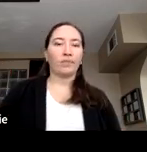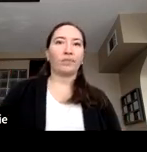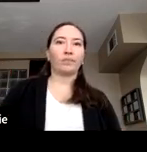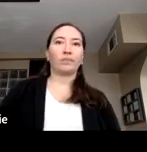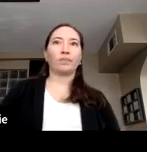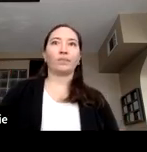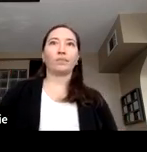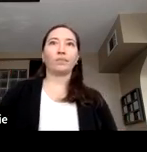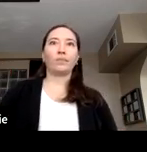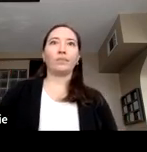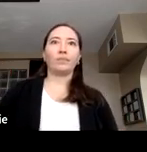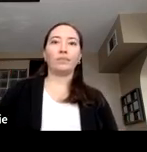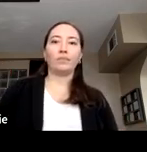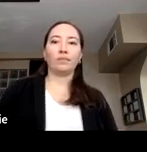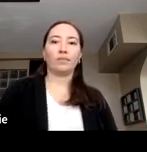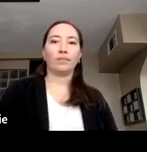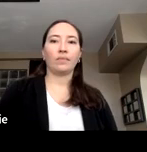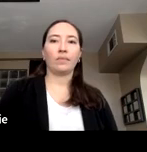project.